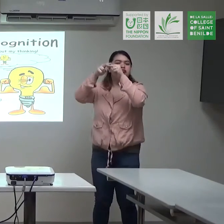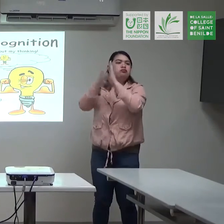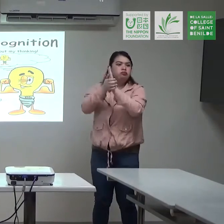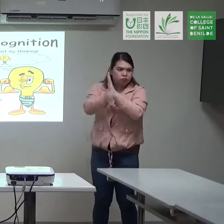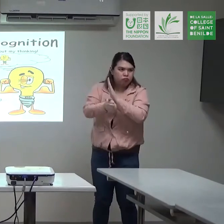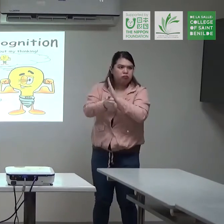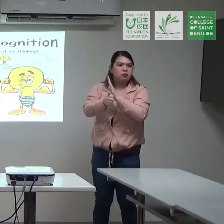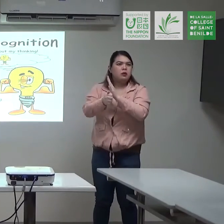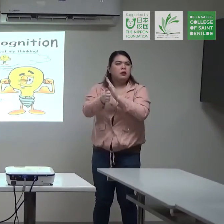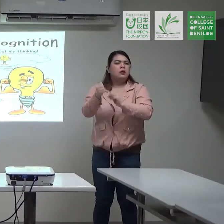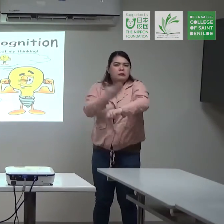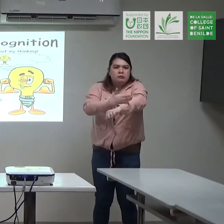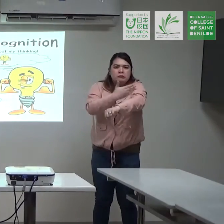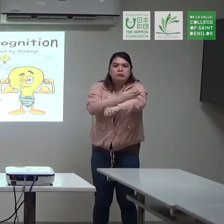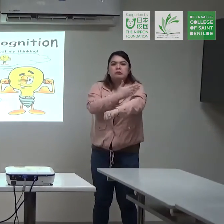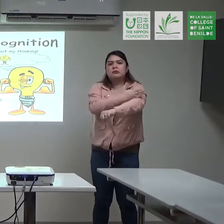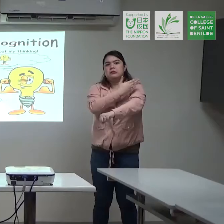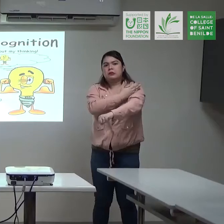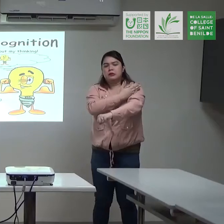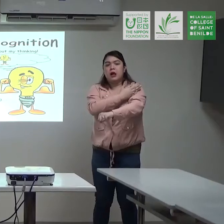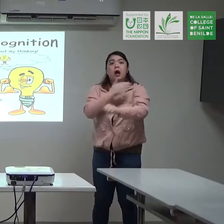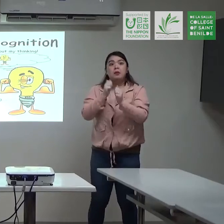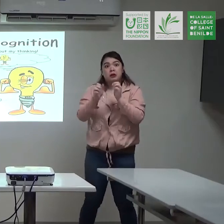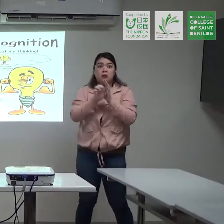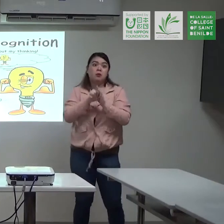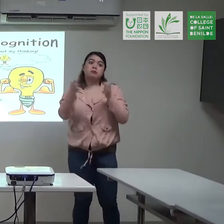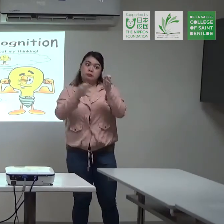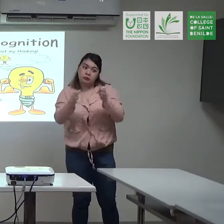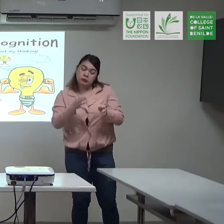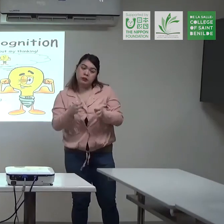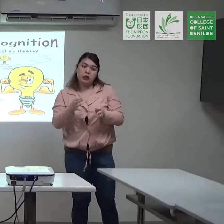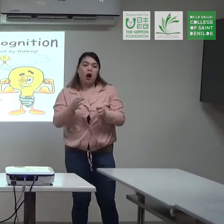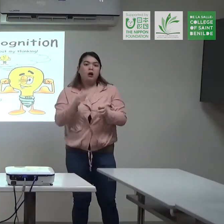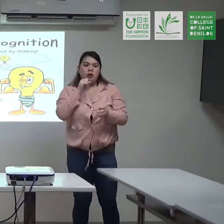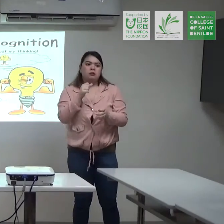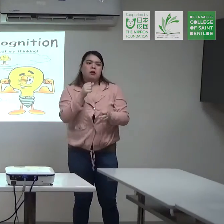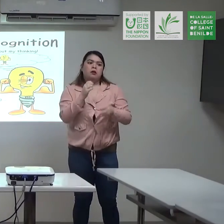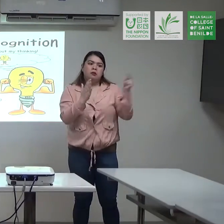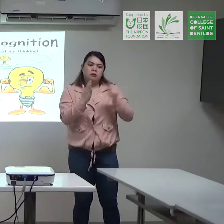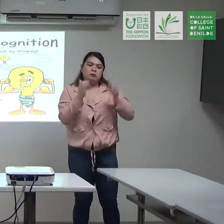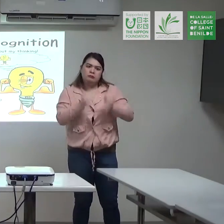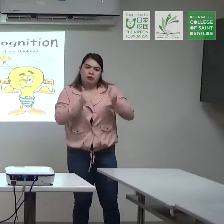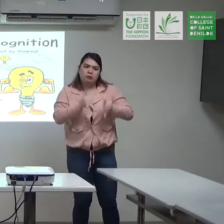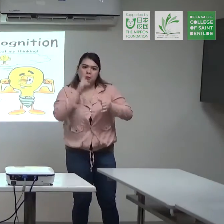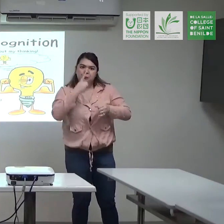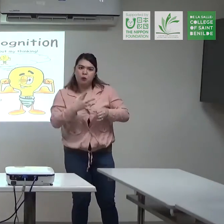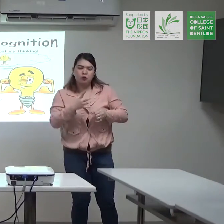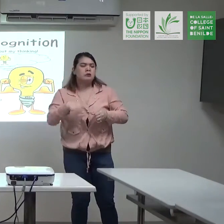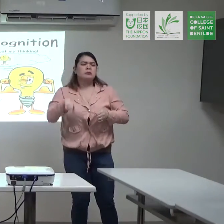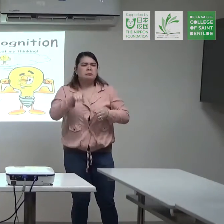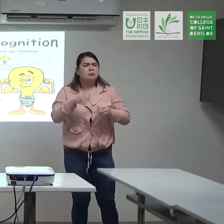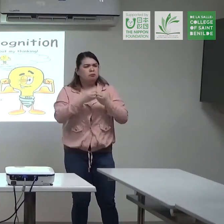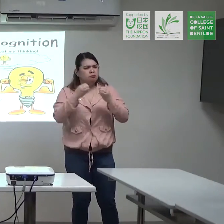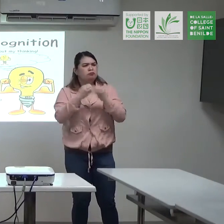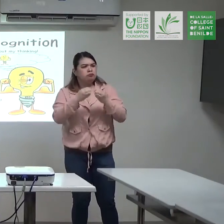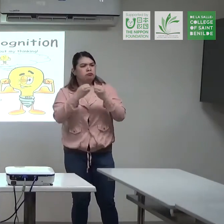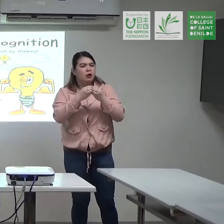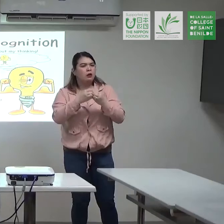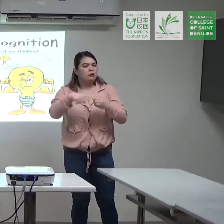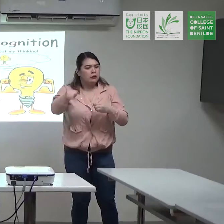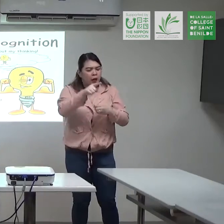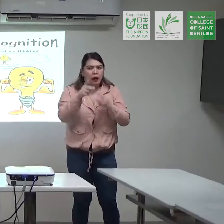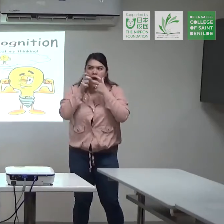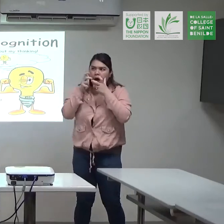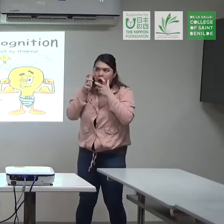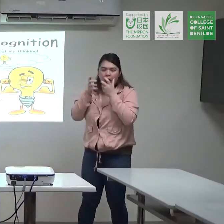skillful in learning new ideas, concepts, and subject matters. So I think